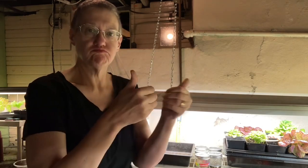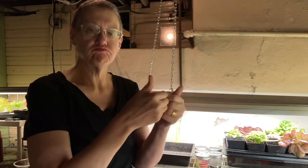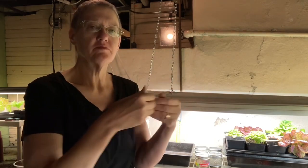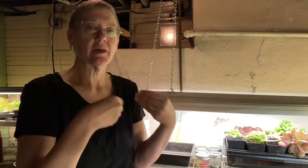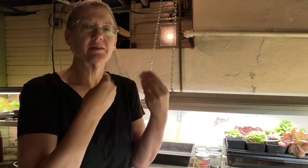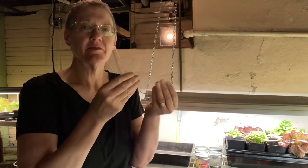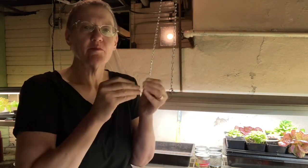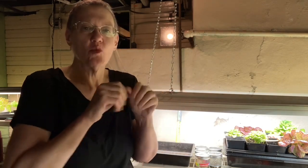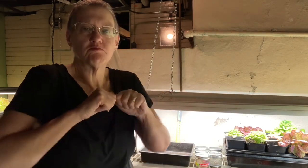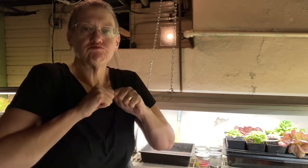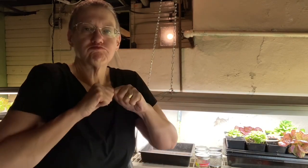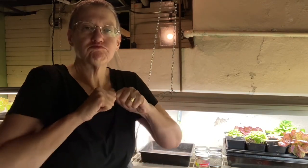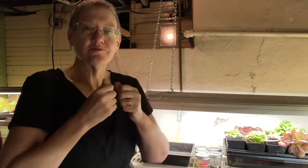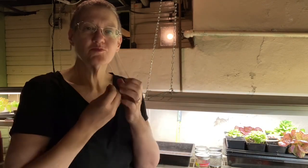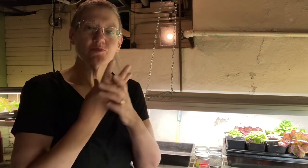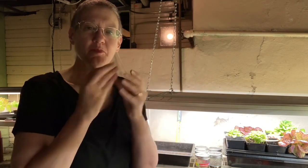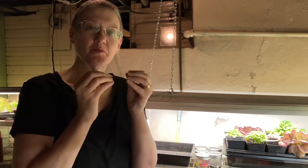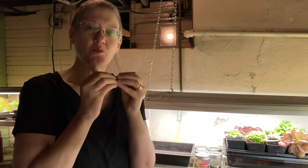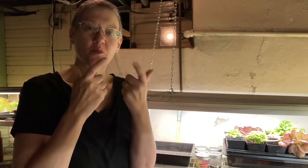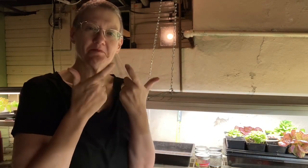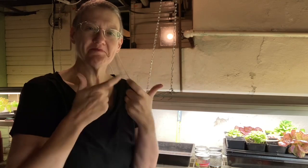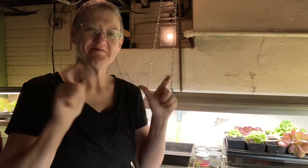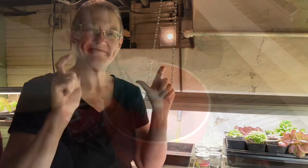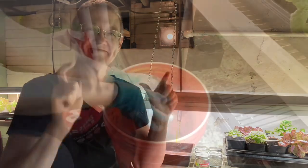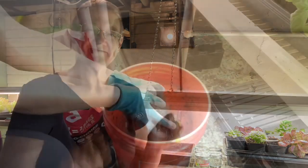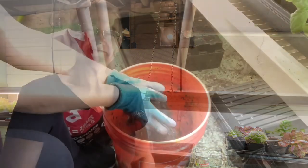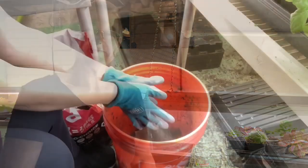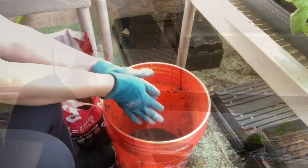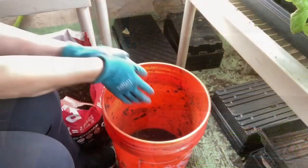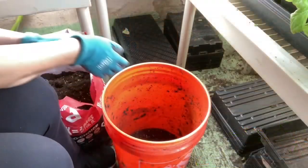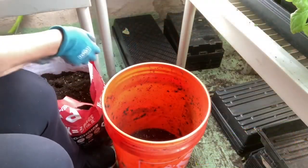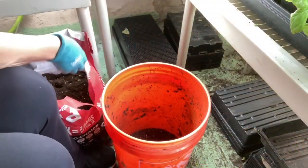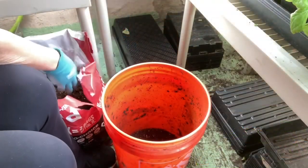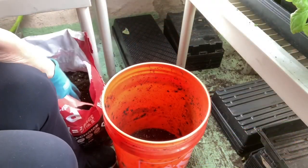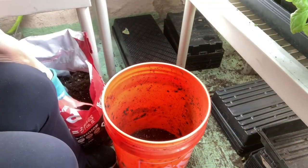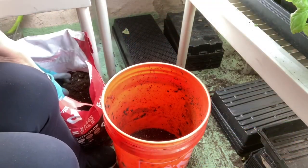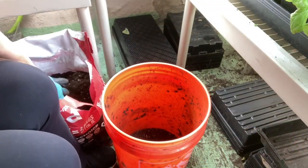And then when I potted them up and gave them more space, they got bigger.